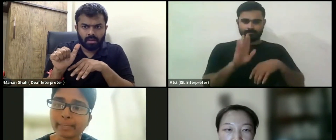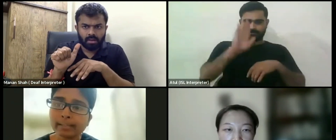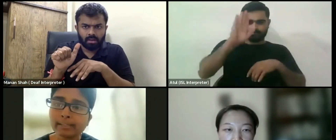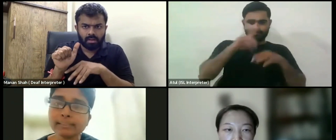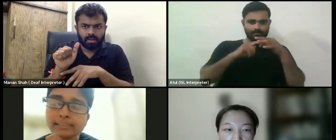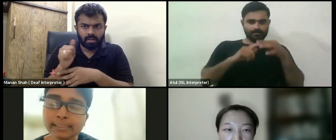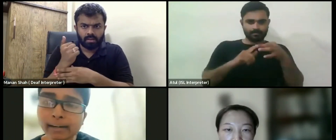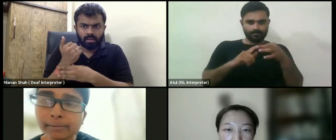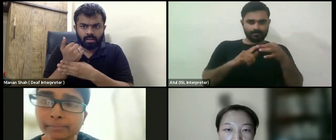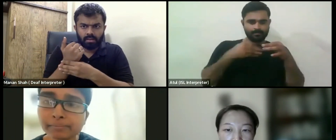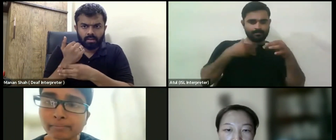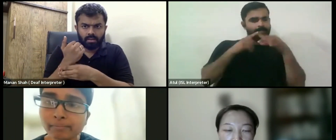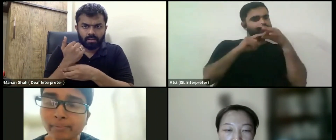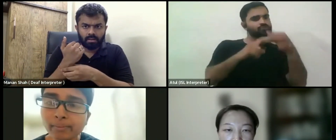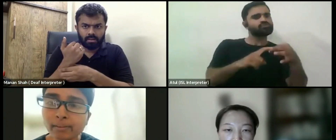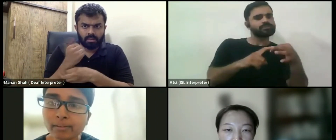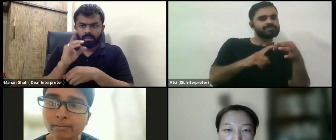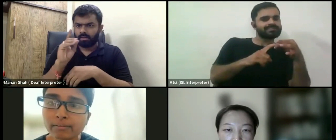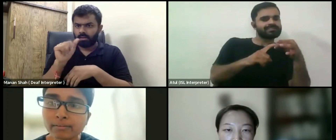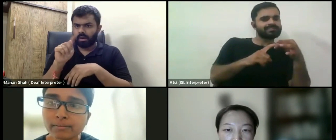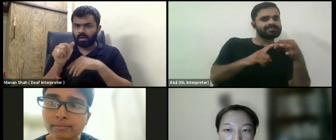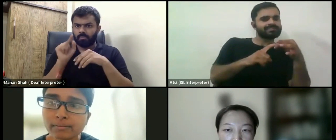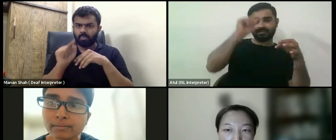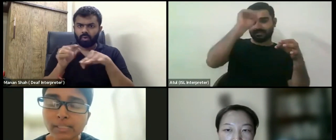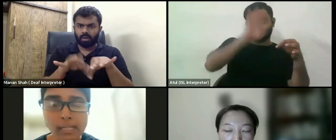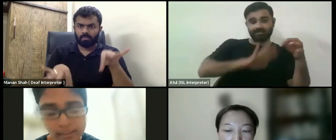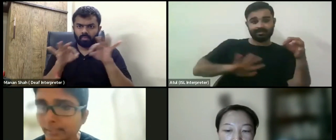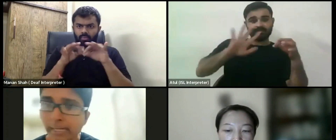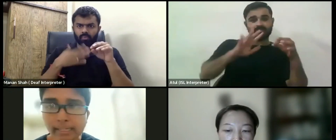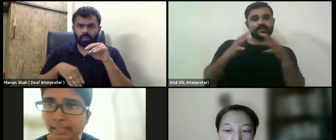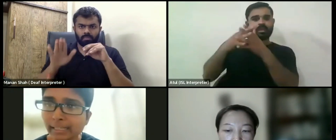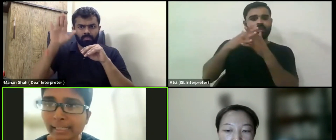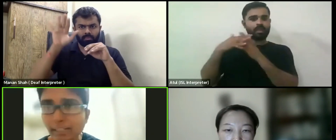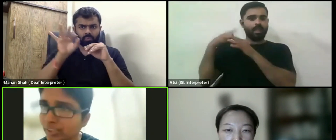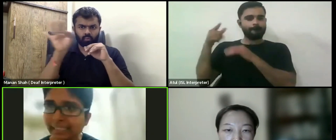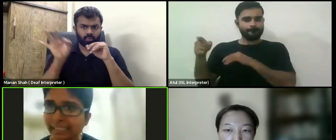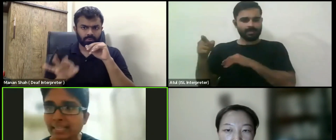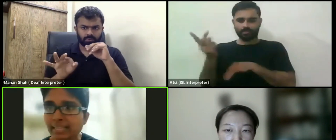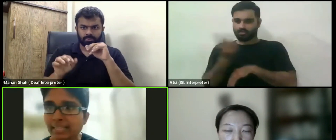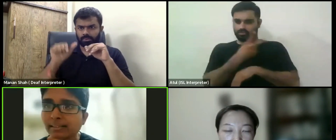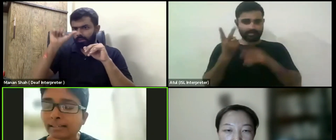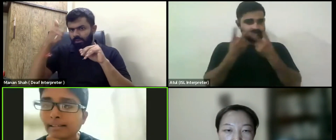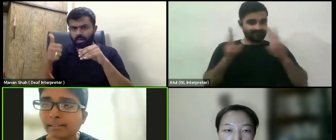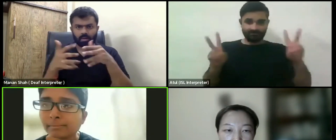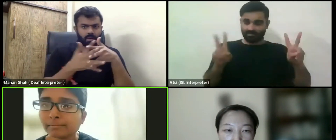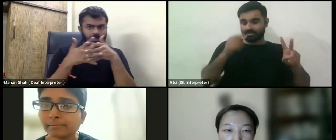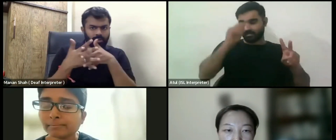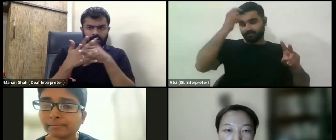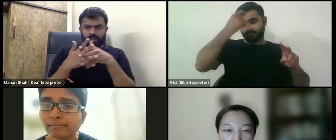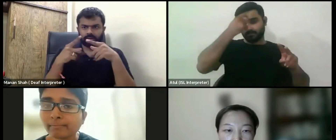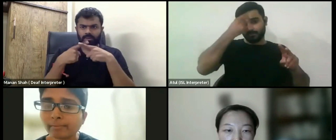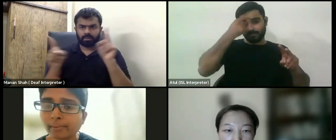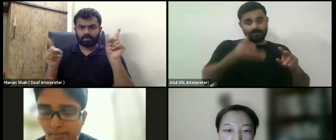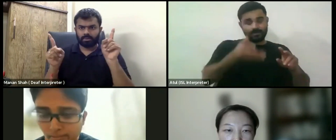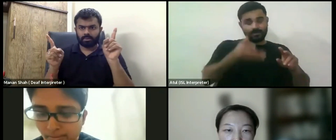Smitha, my question is it's not India or US or Europa. No. The Actually, problem is even the